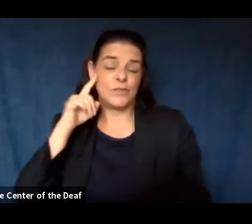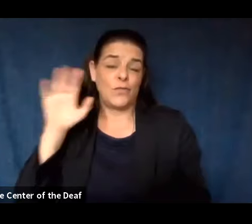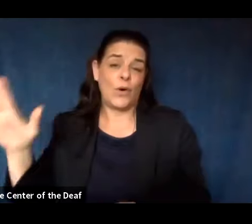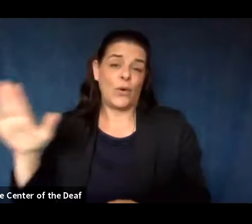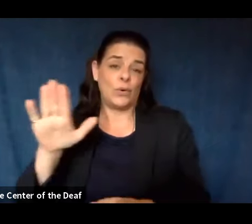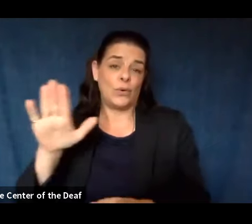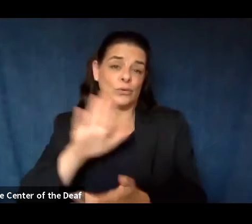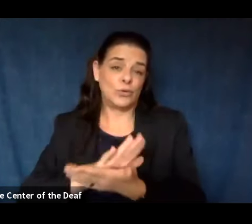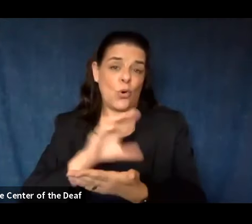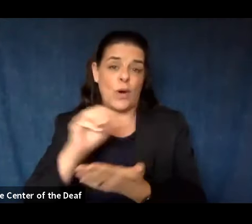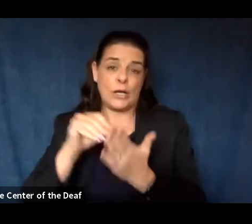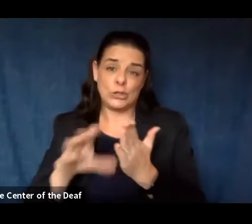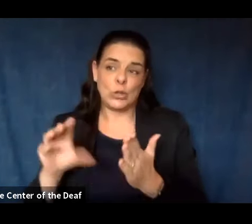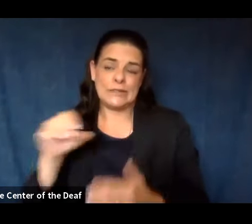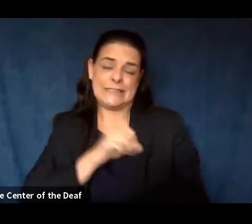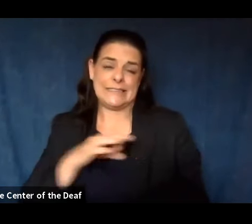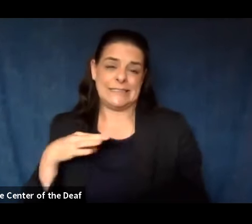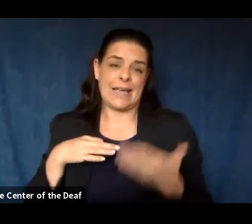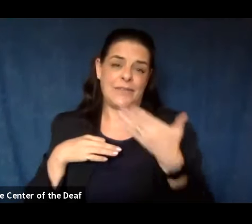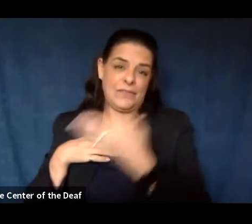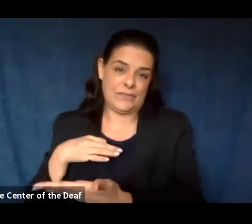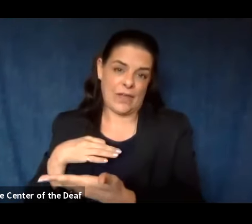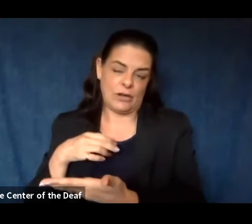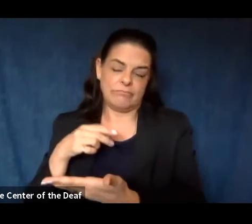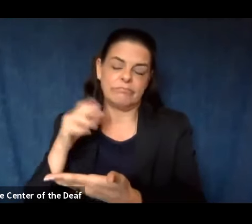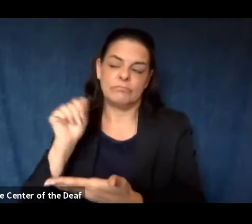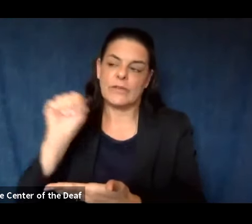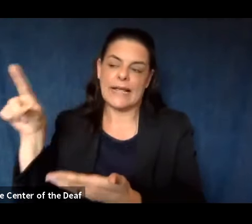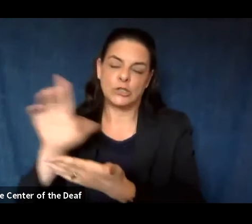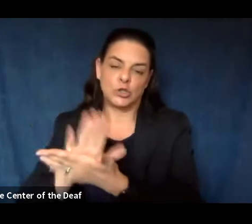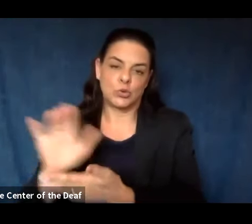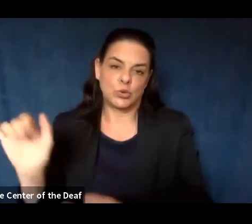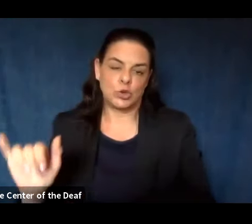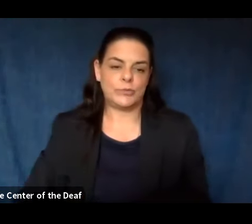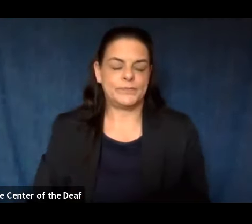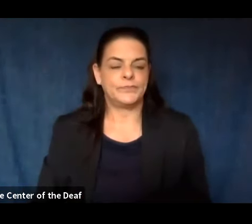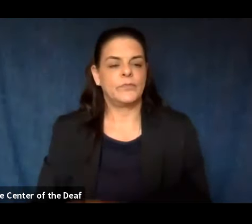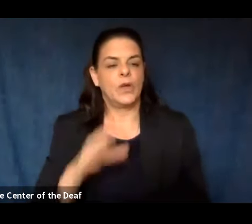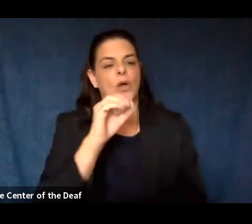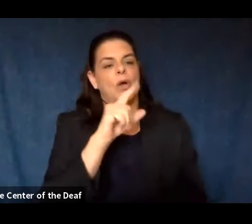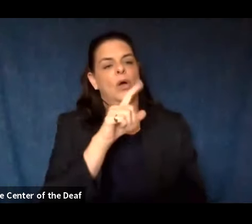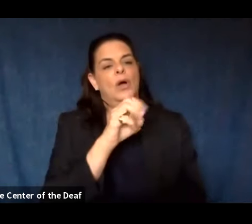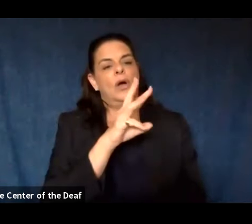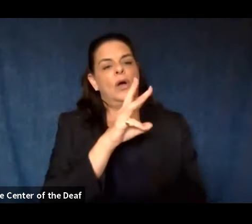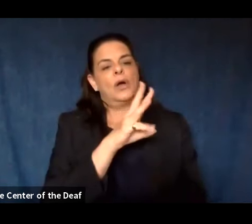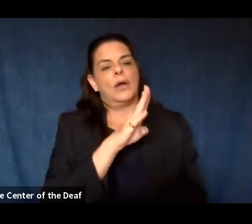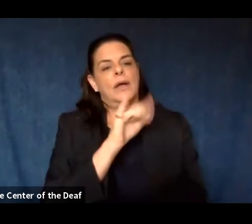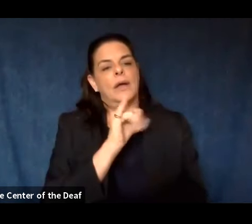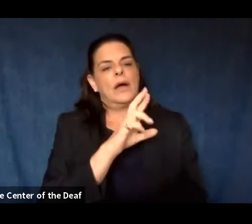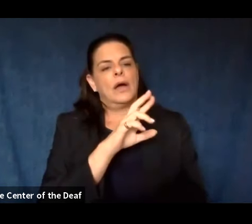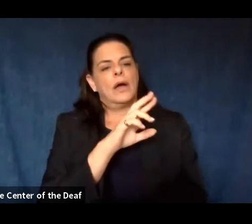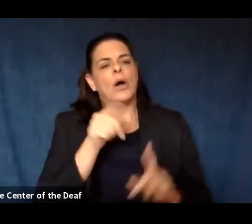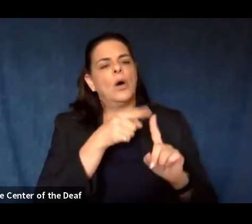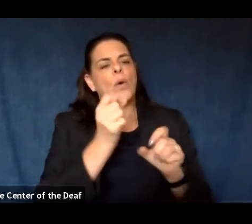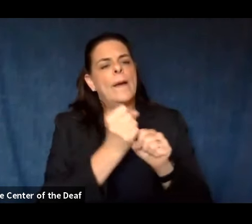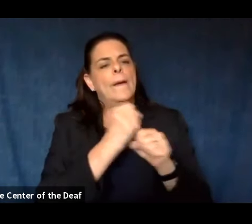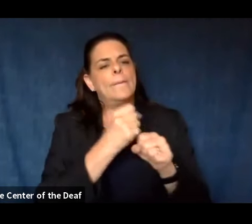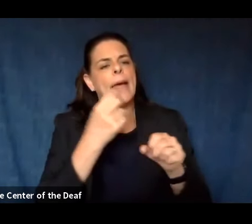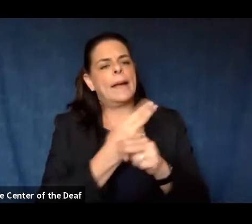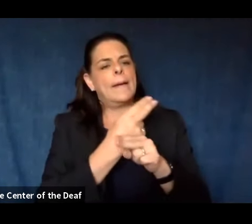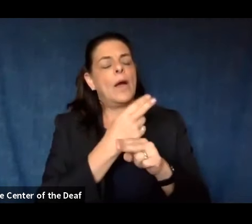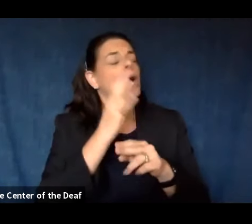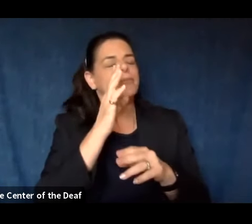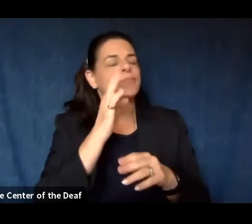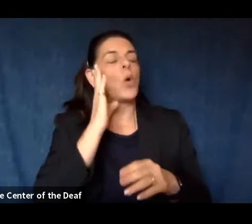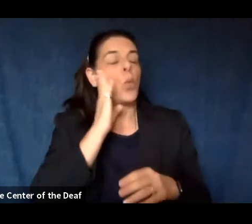and the students and the staff there. So you can ask the schools as well. From Cole with WBIR, would making mask use